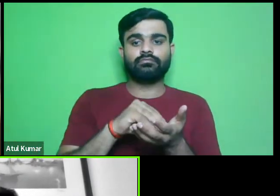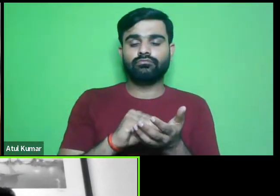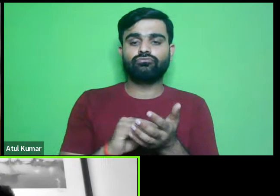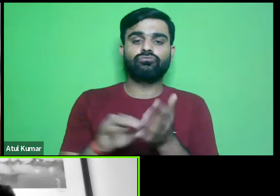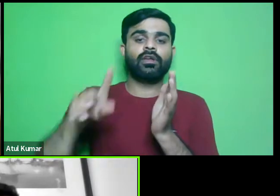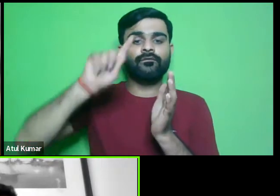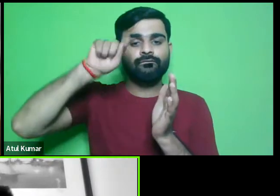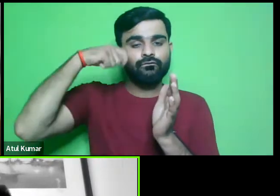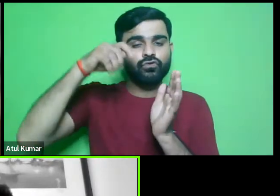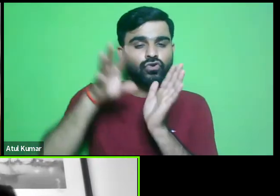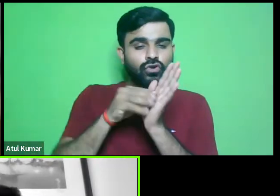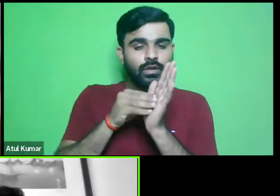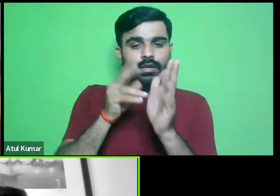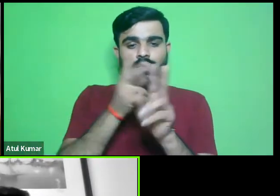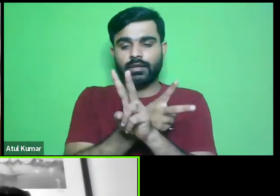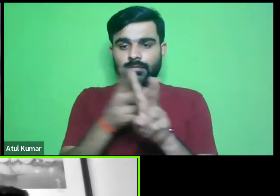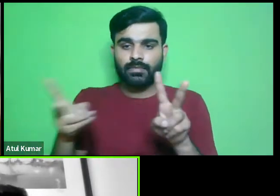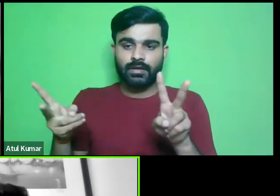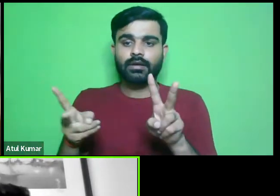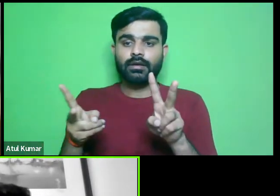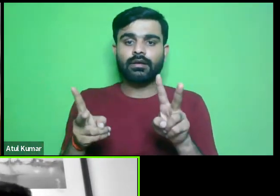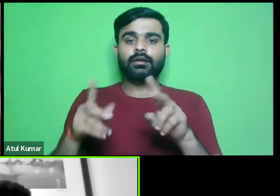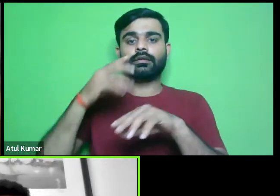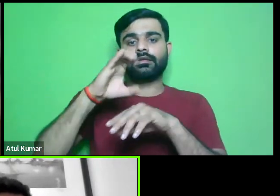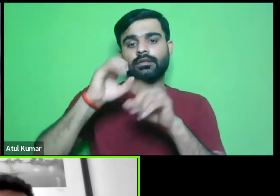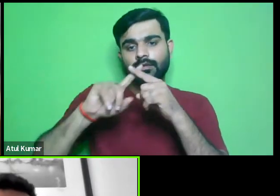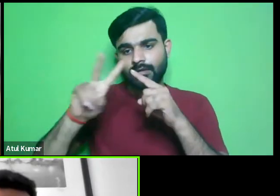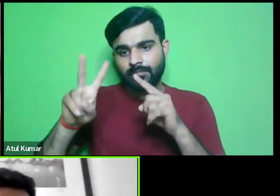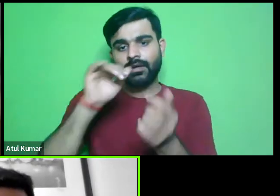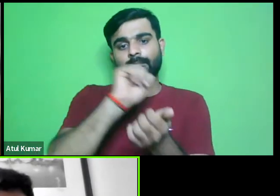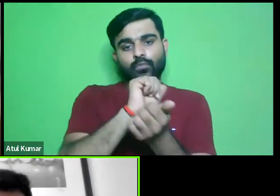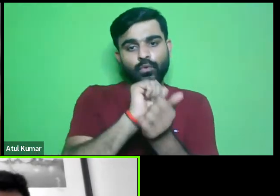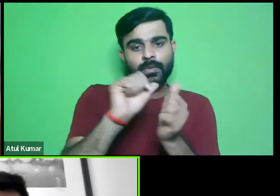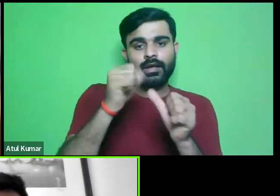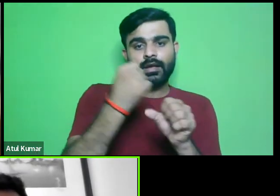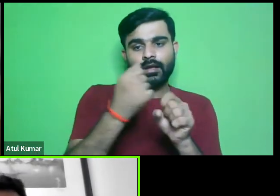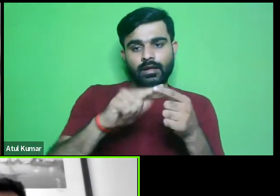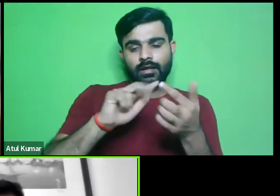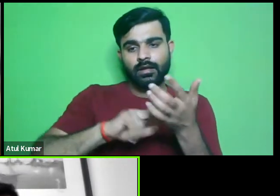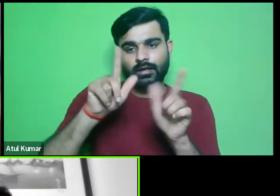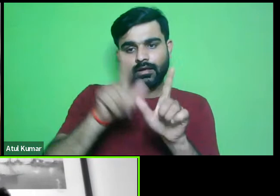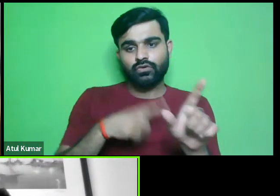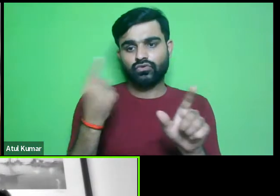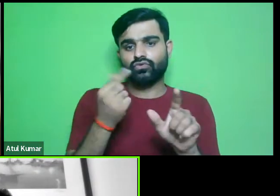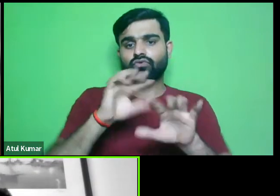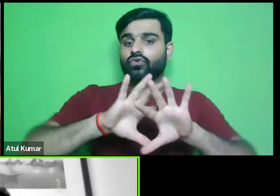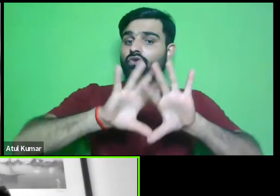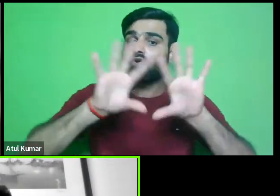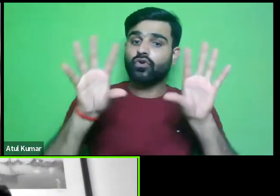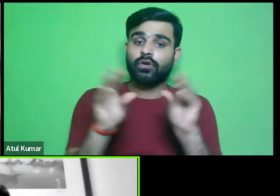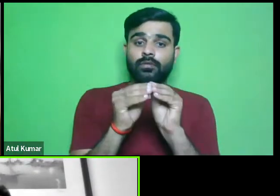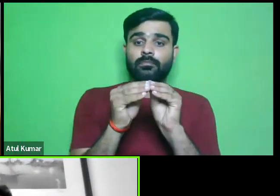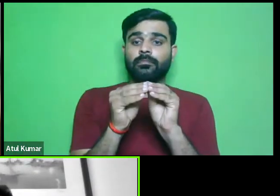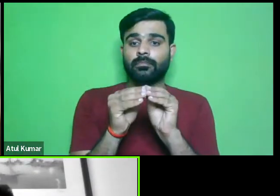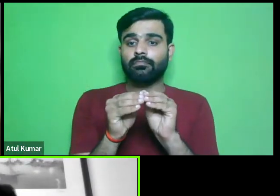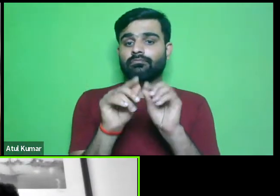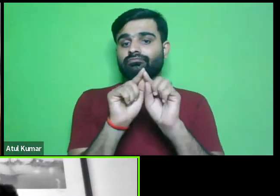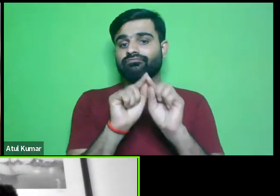recordings at, say, mass events or from public CCTV cameras in the case of the police agencies example that are used, all also have